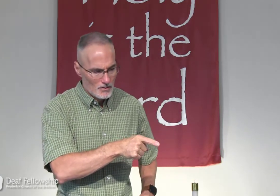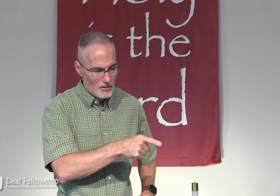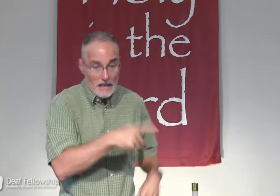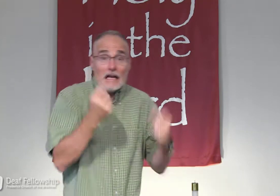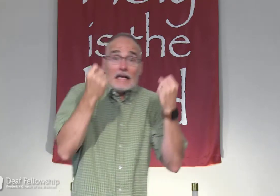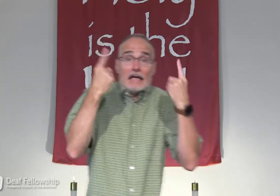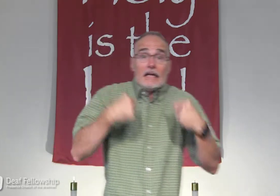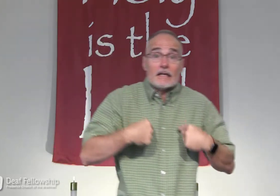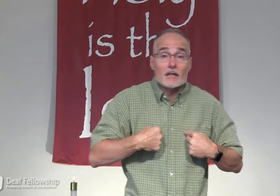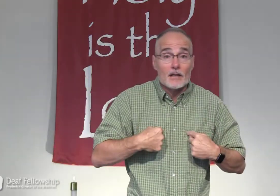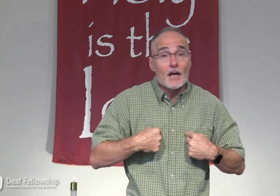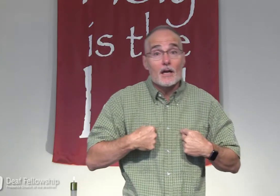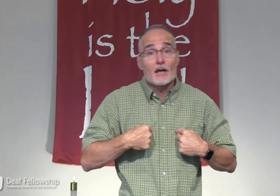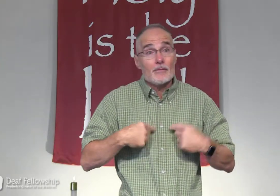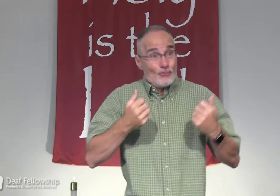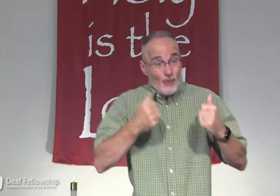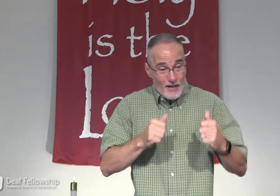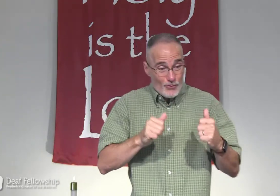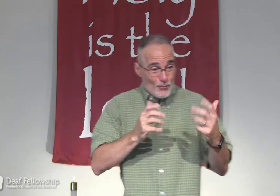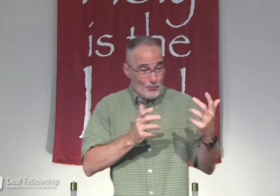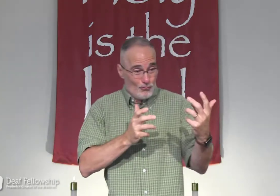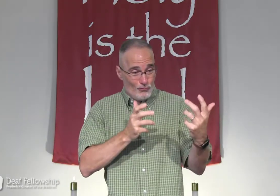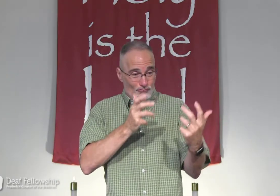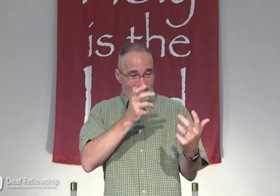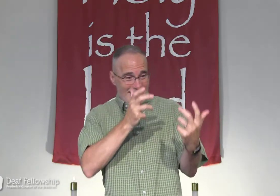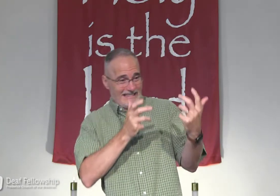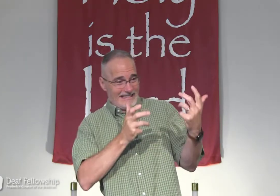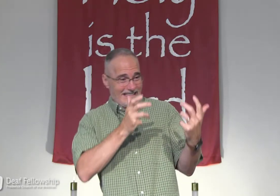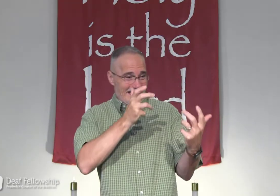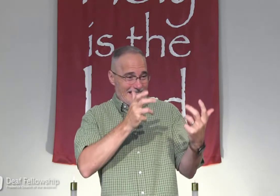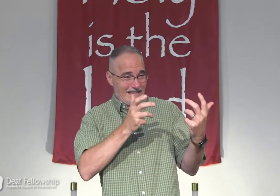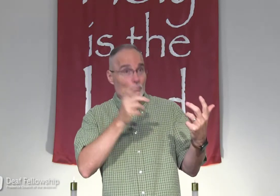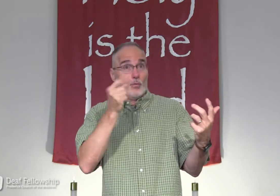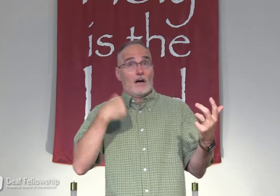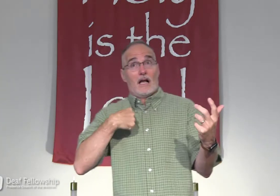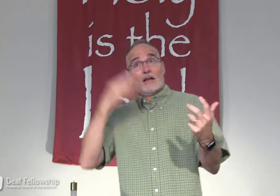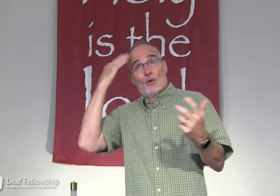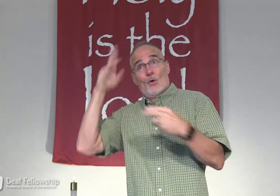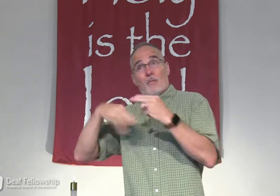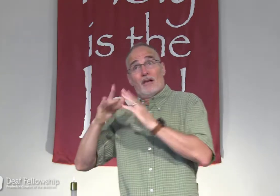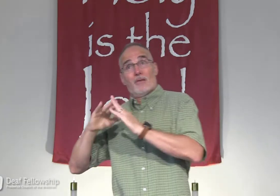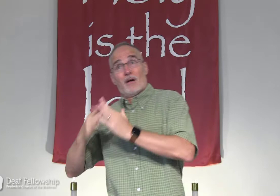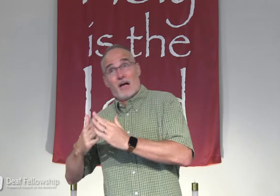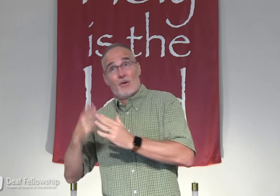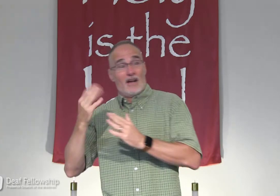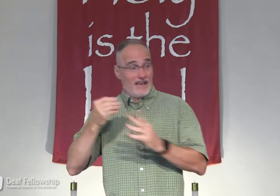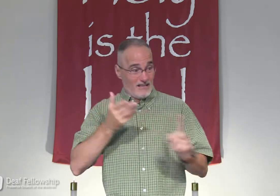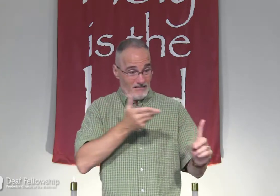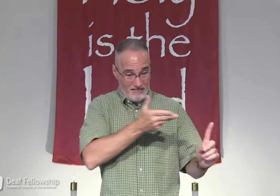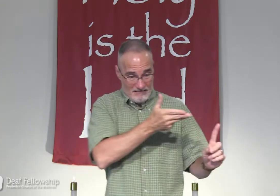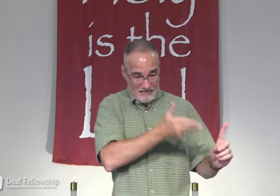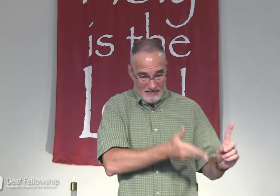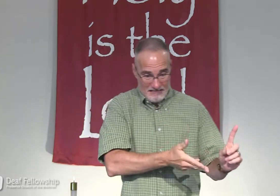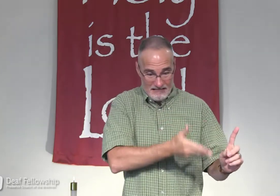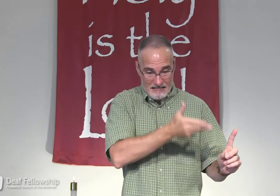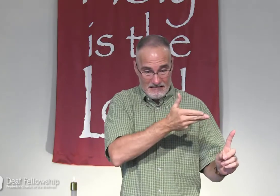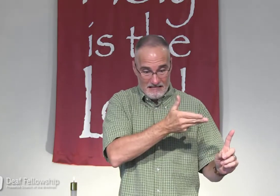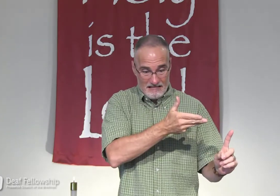him. And I get it. I mean, we try to reconcile what we know about